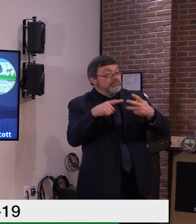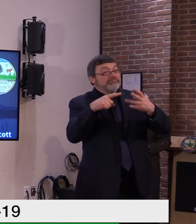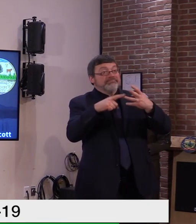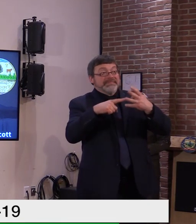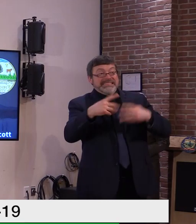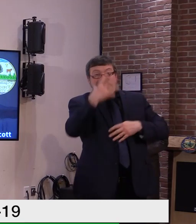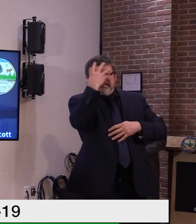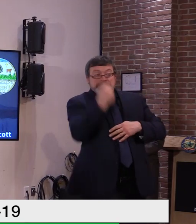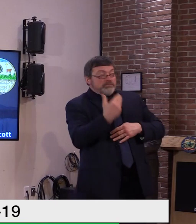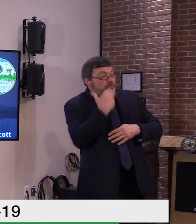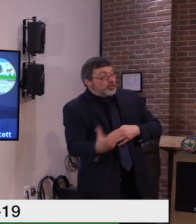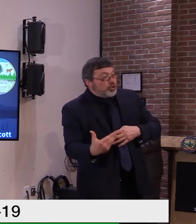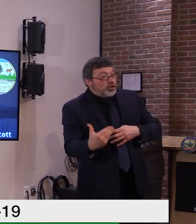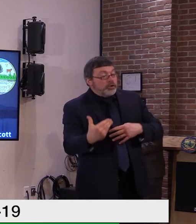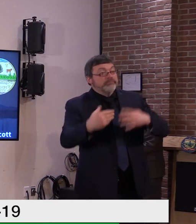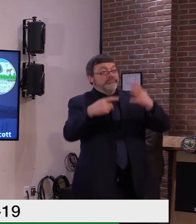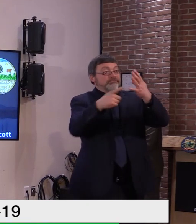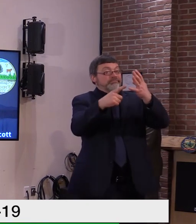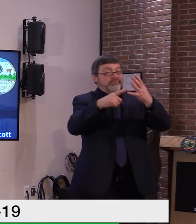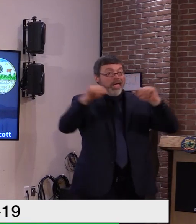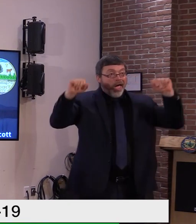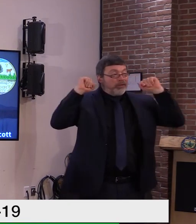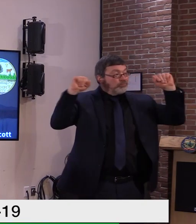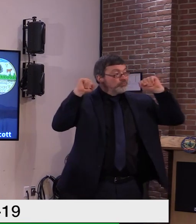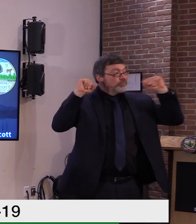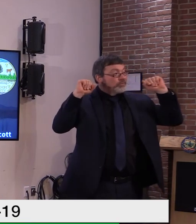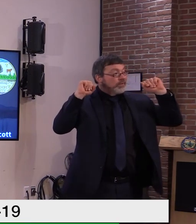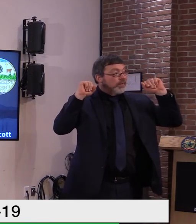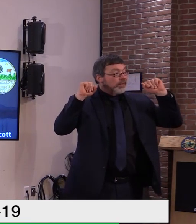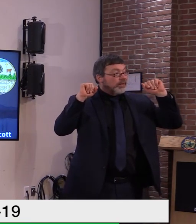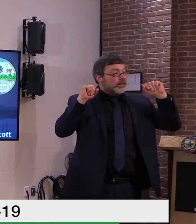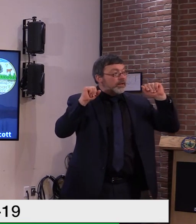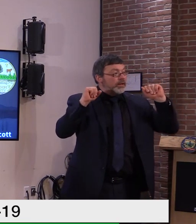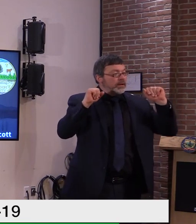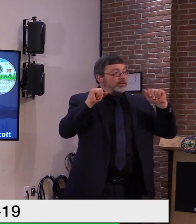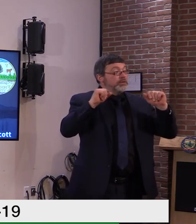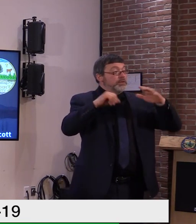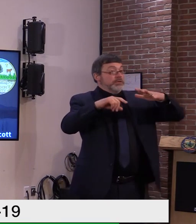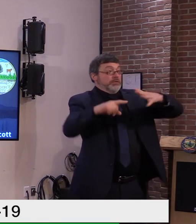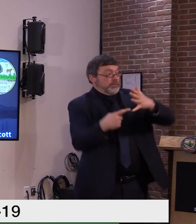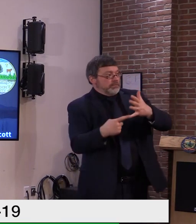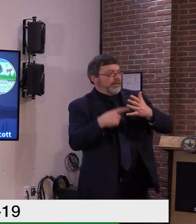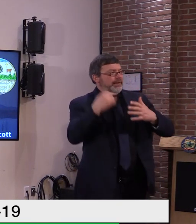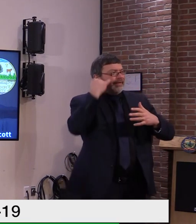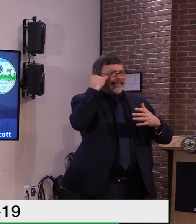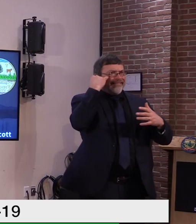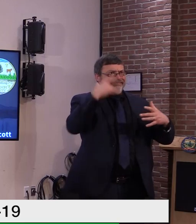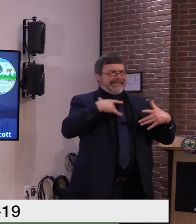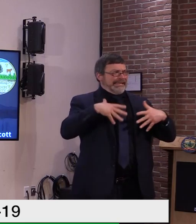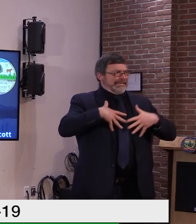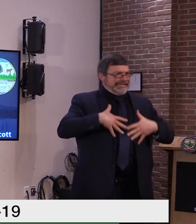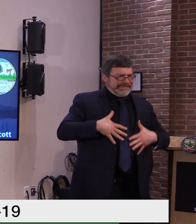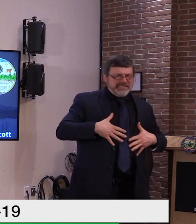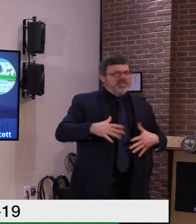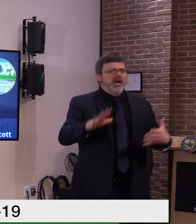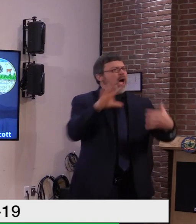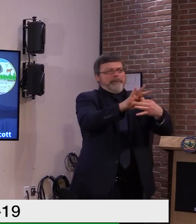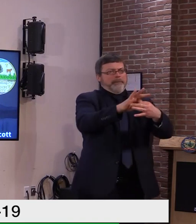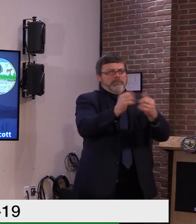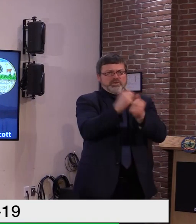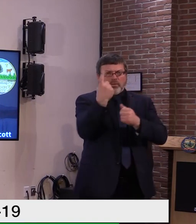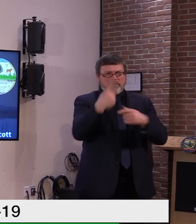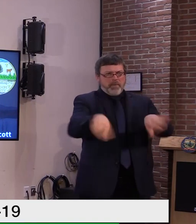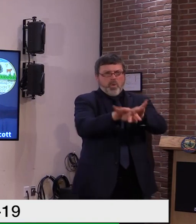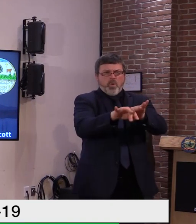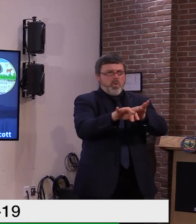whether you are struggling with anxiety, depression, or just need to talk to someone. If you have children,